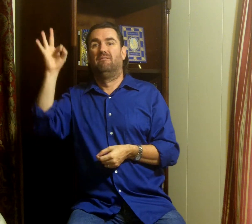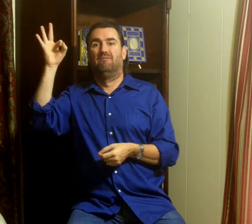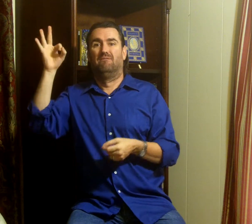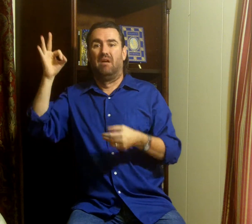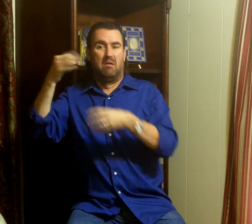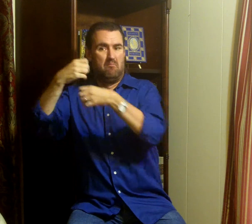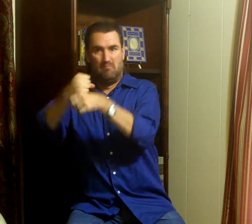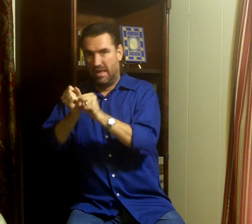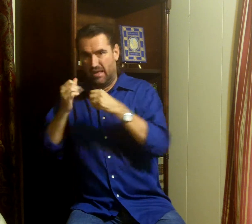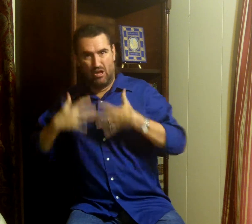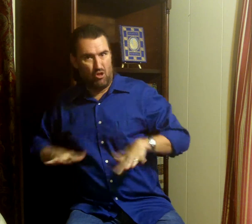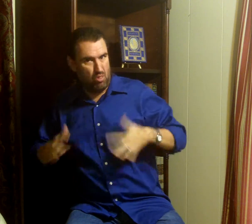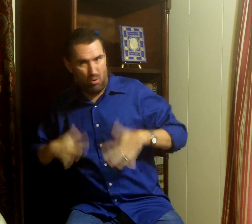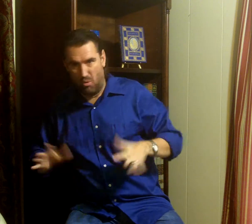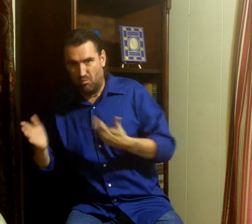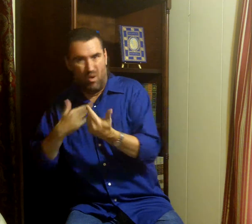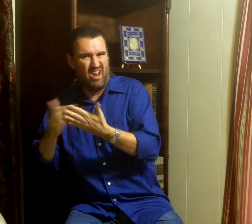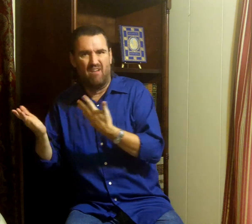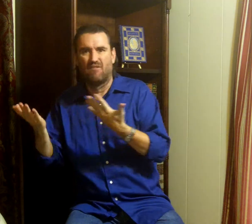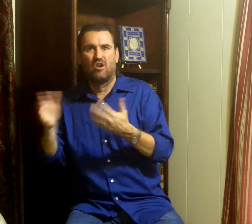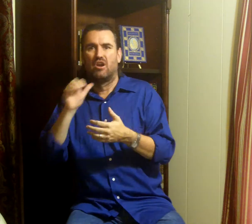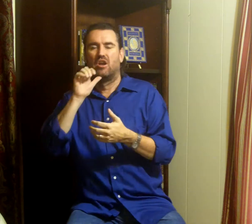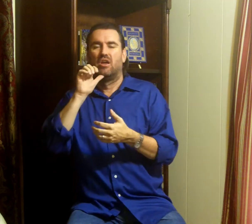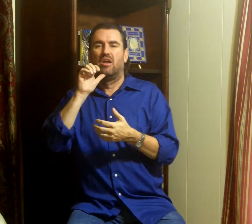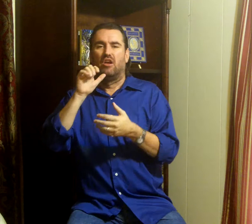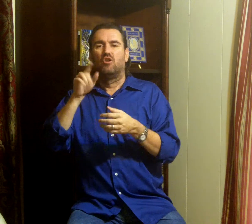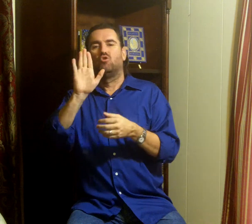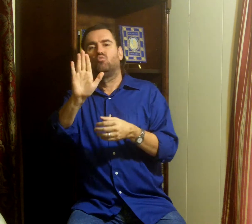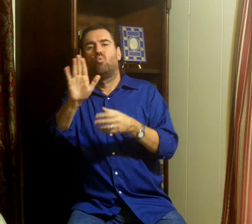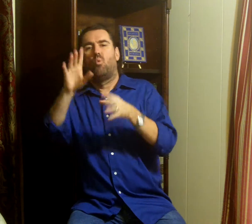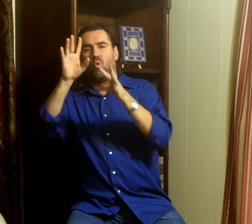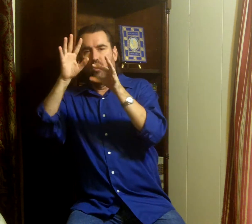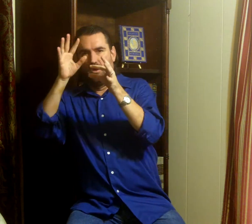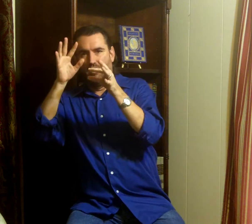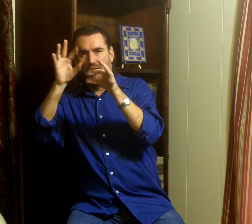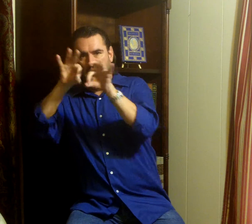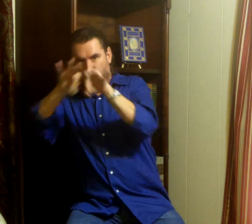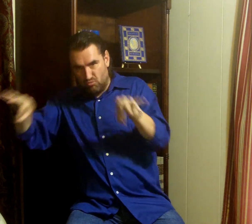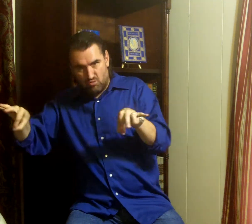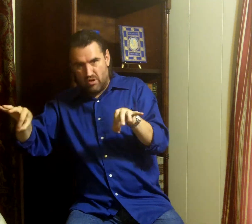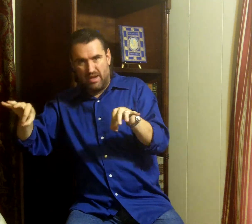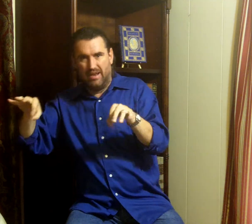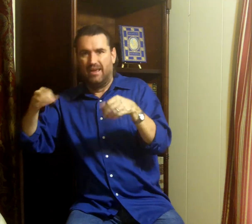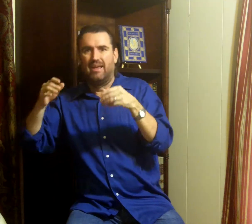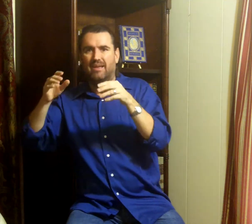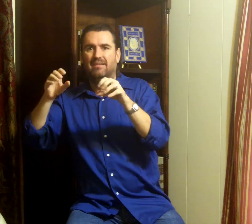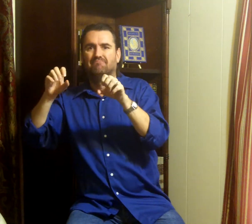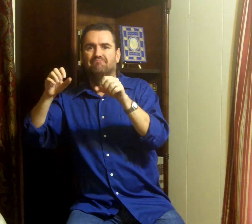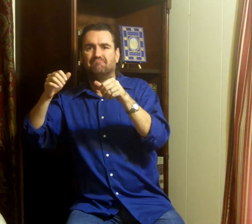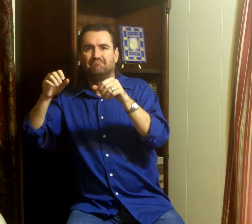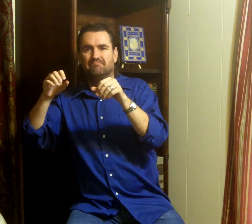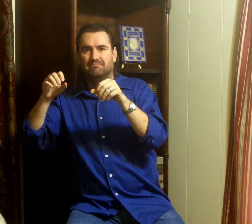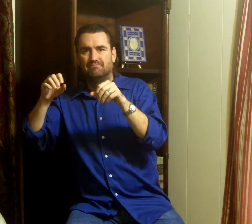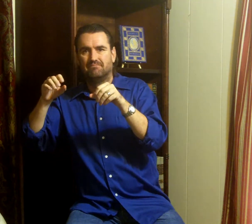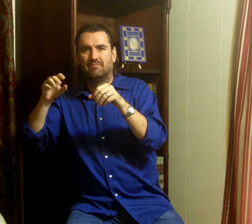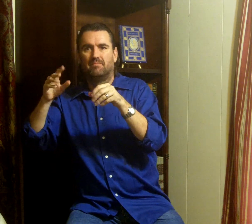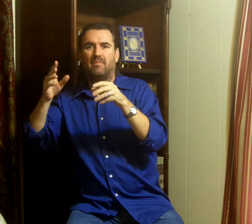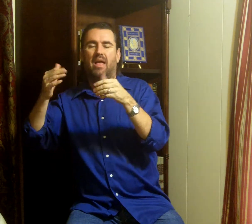making clothes, whatever. It doesn't matter. Your degree can be in anything, and that satisfies having a degree.